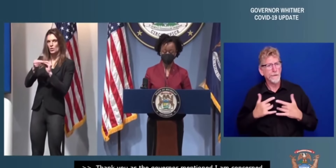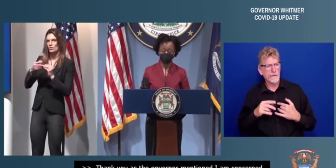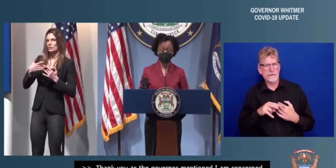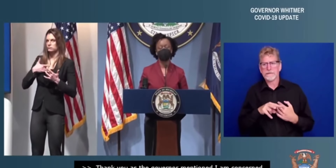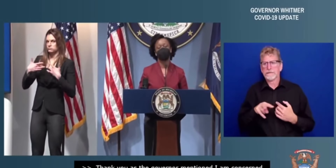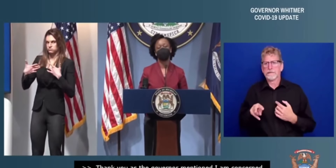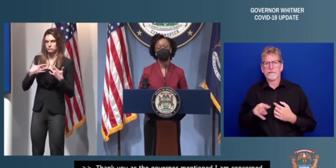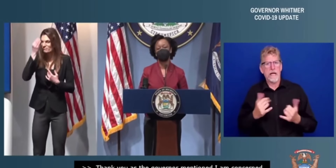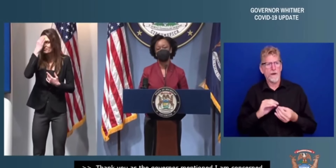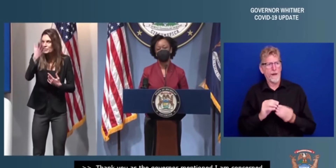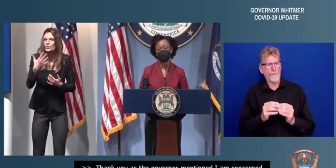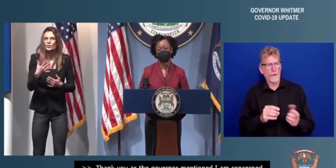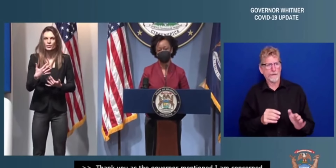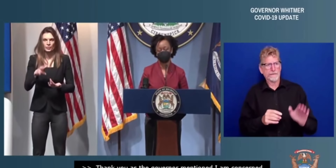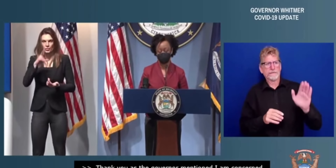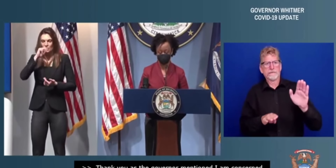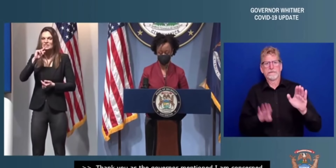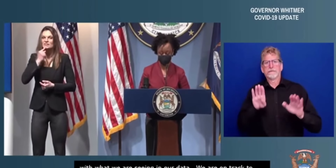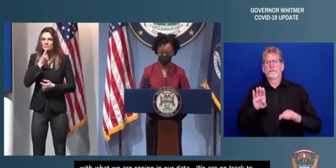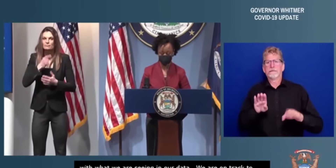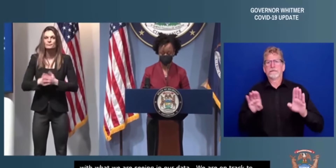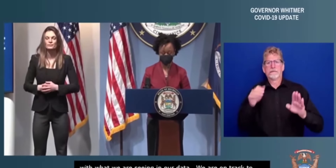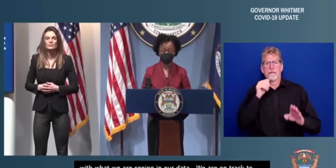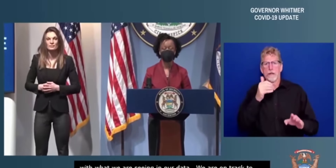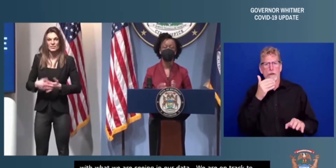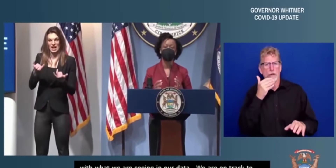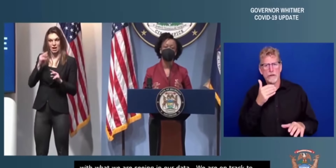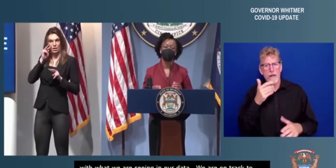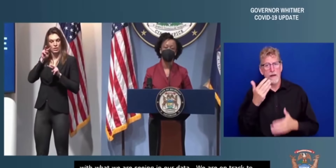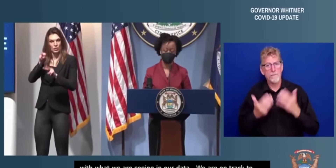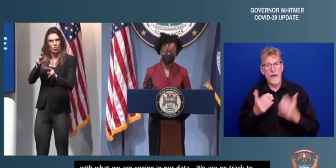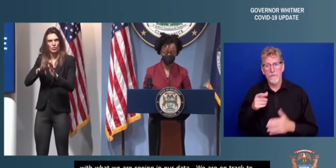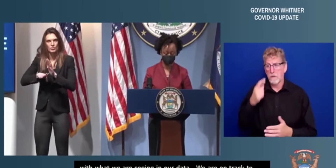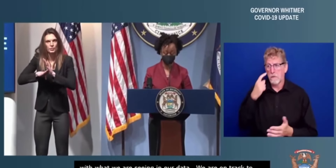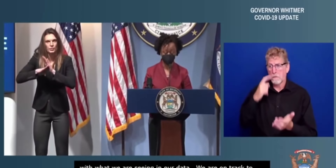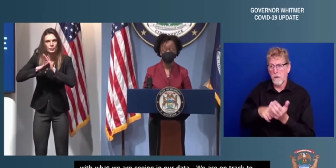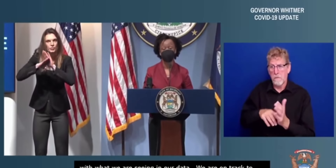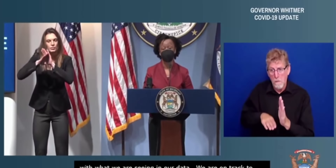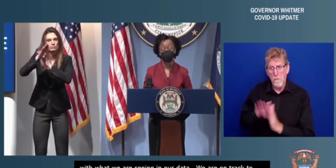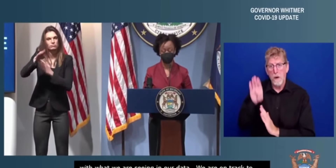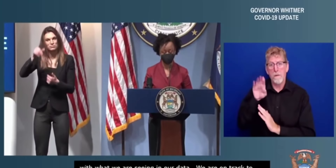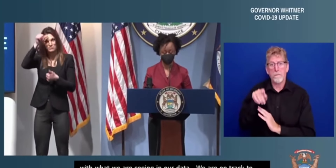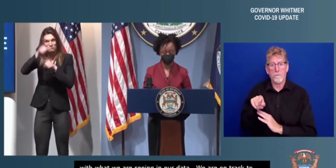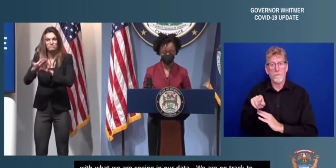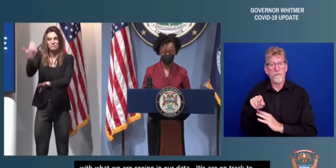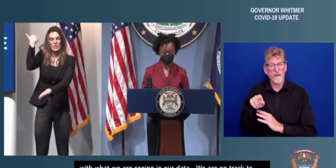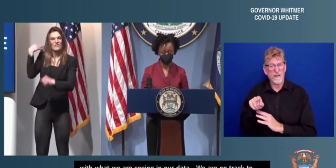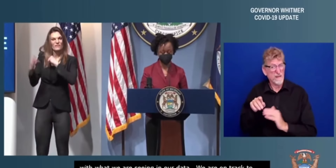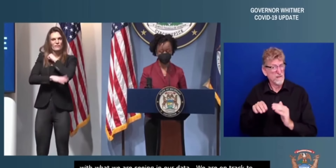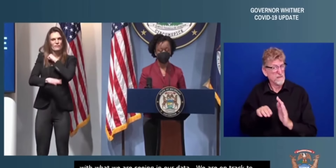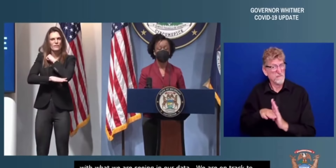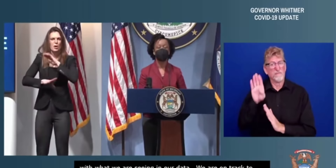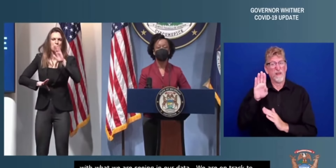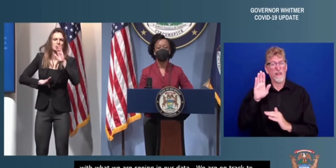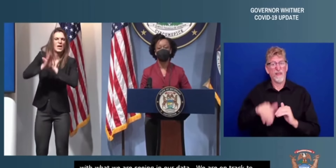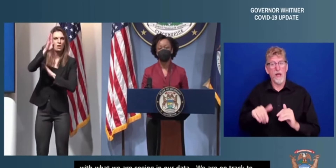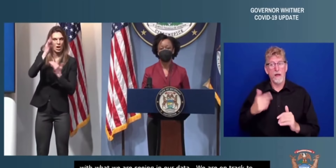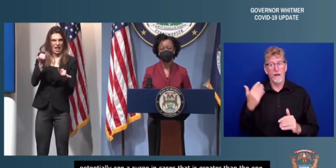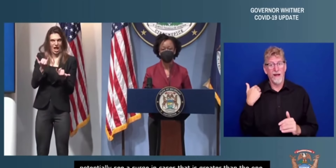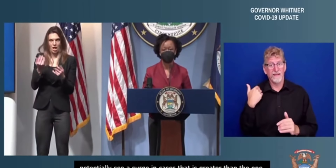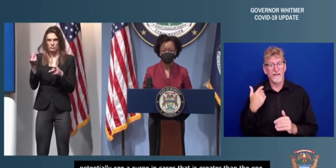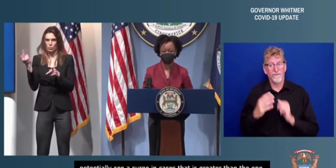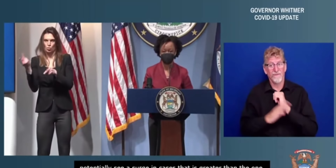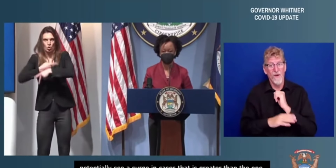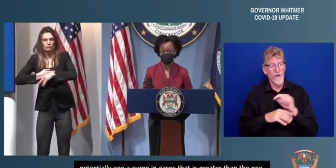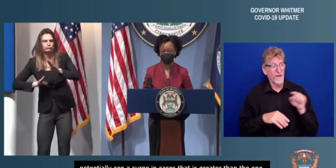We are on track to potentially see a surge in cases that's even greater than the one we saw in the fall. We are